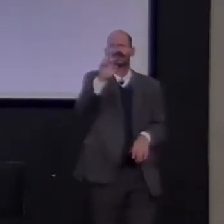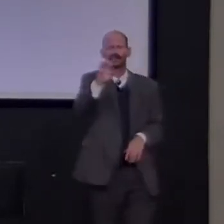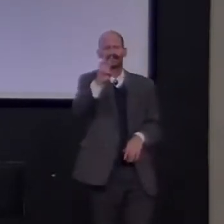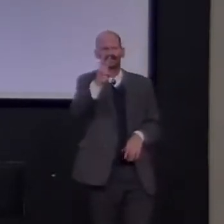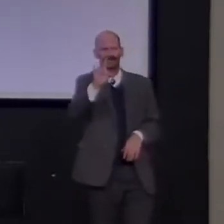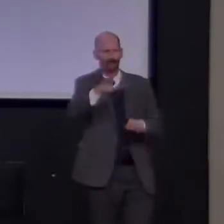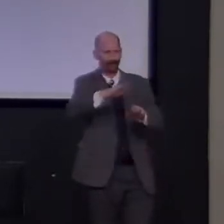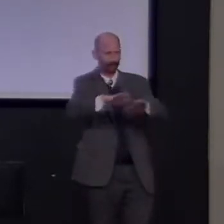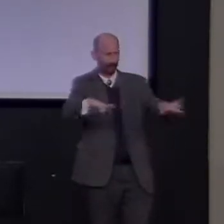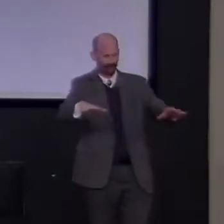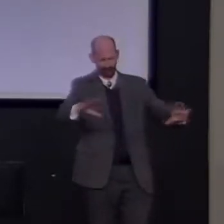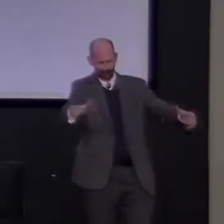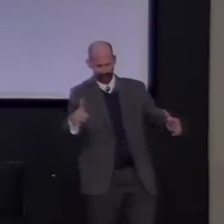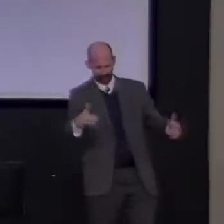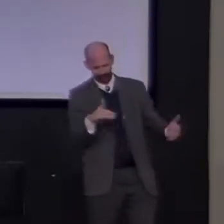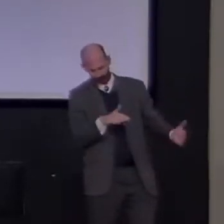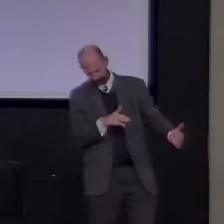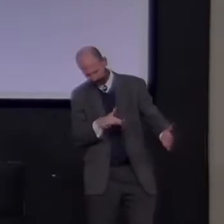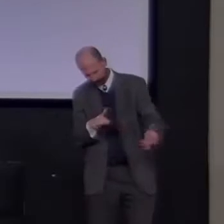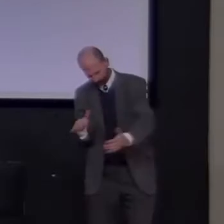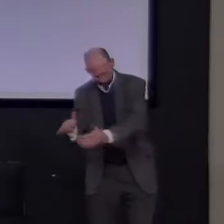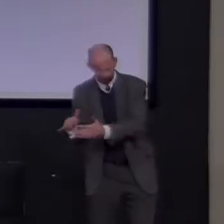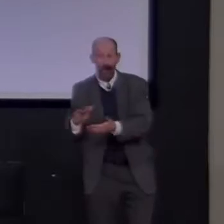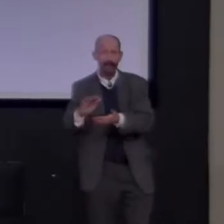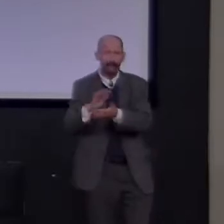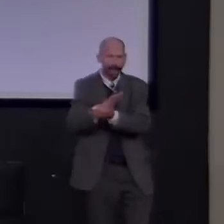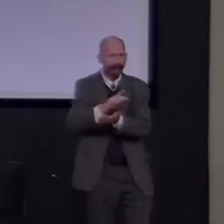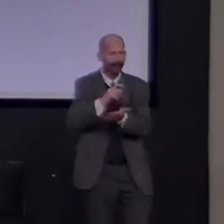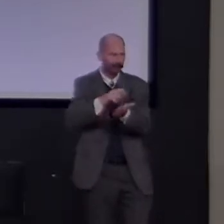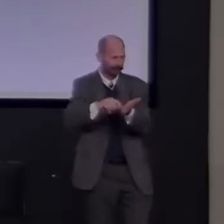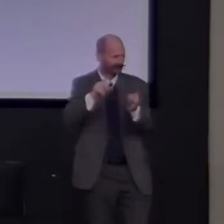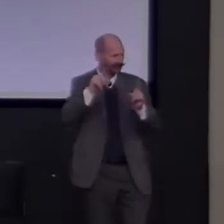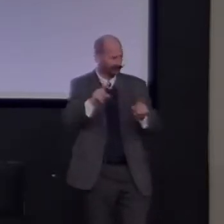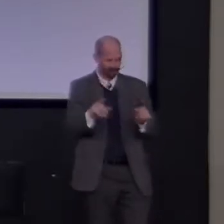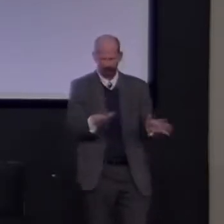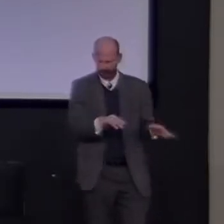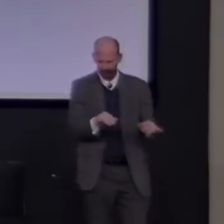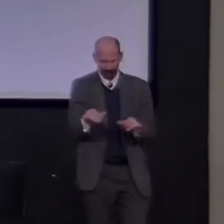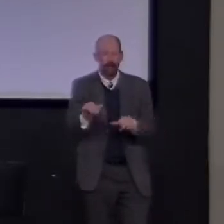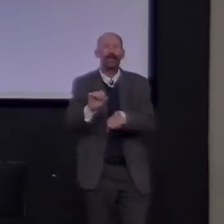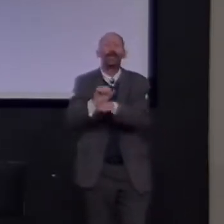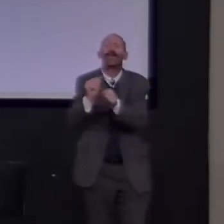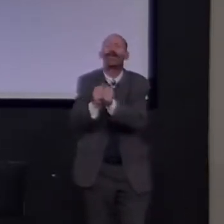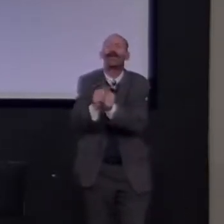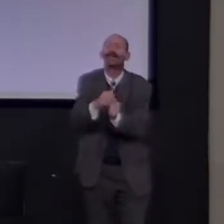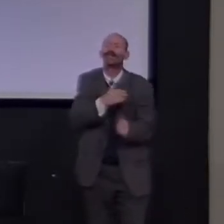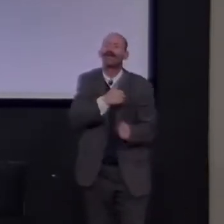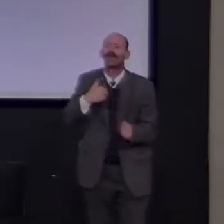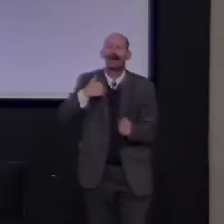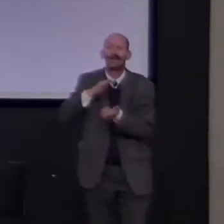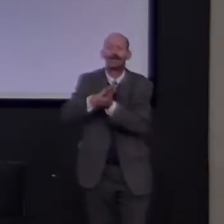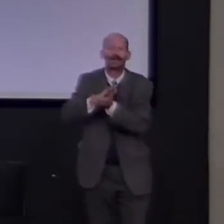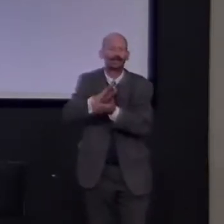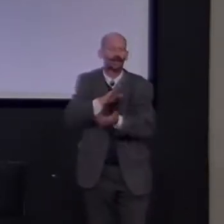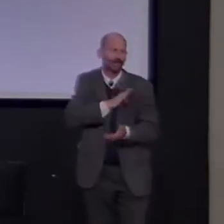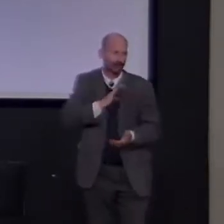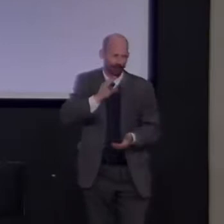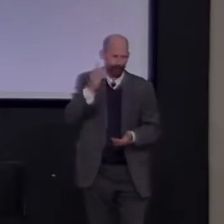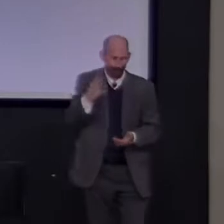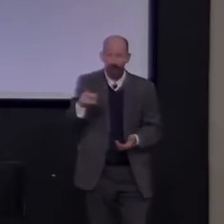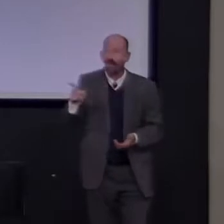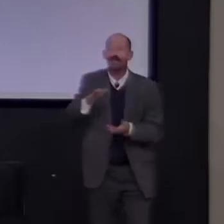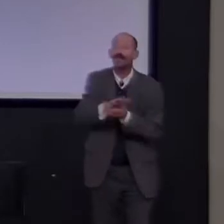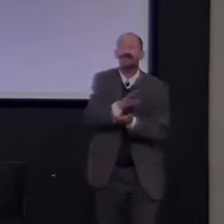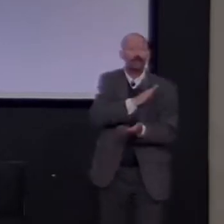senior kindergarten on a paper and pencil test. This was run in collaboration with the Toronto District School Board. And the school board permitted